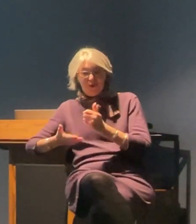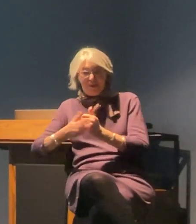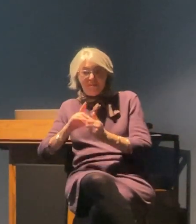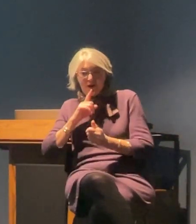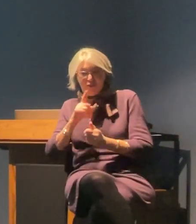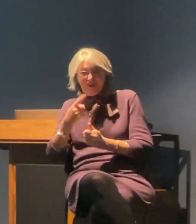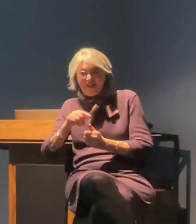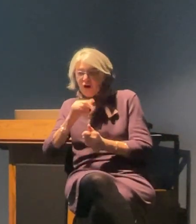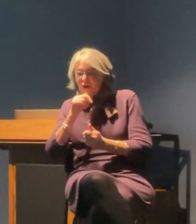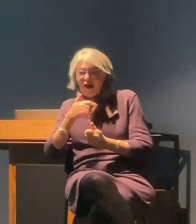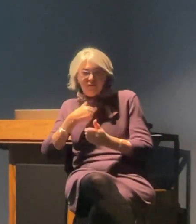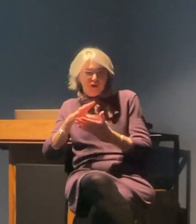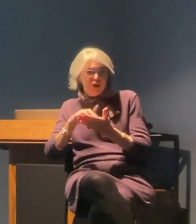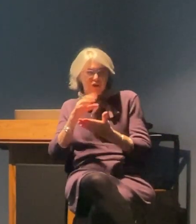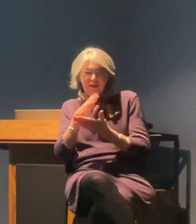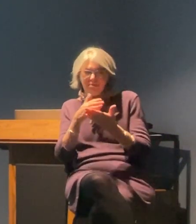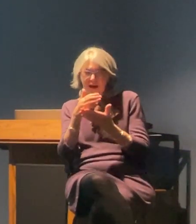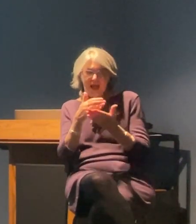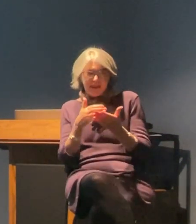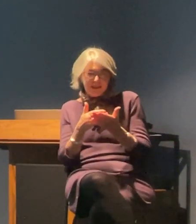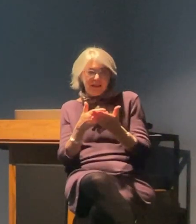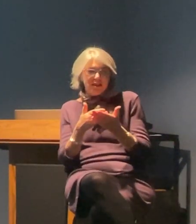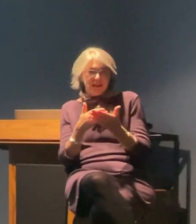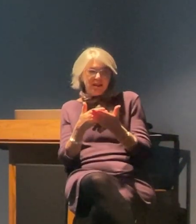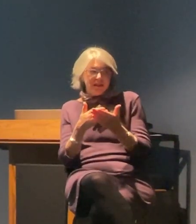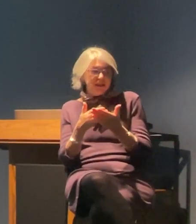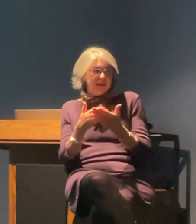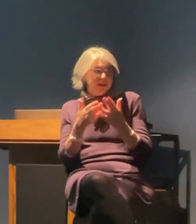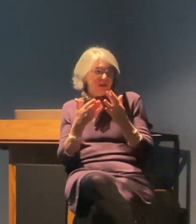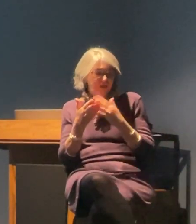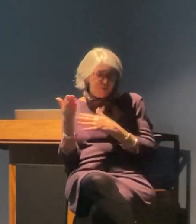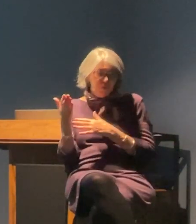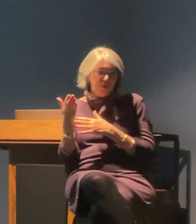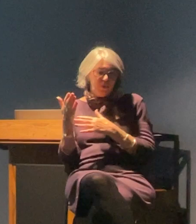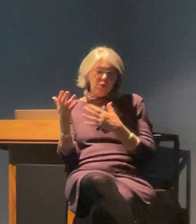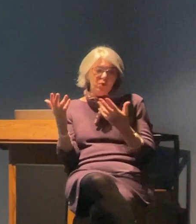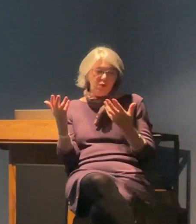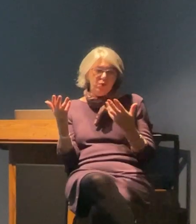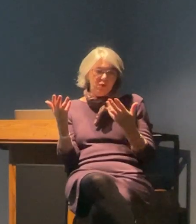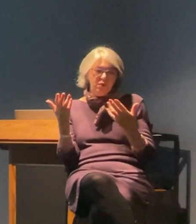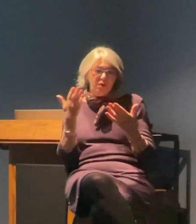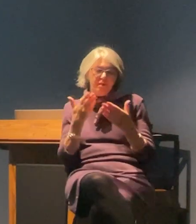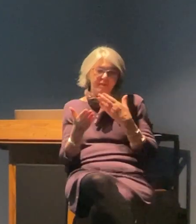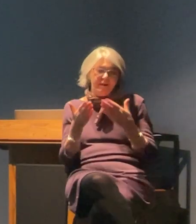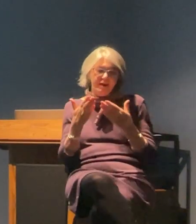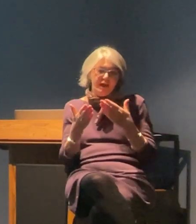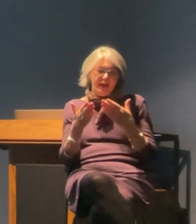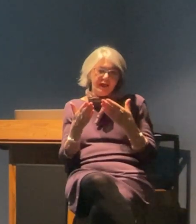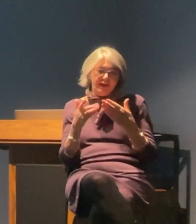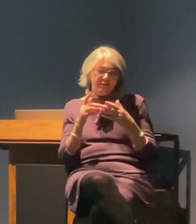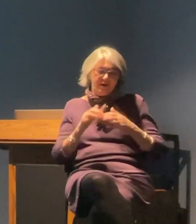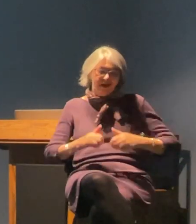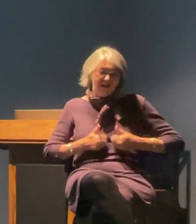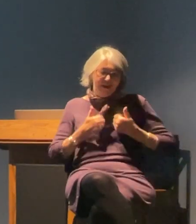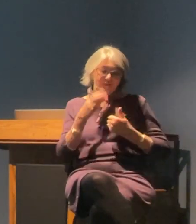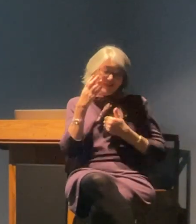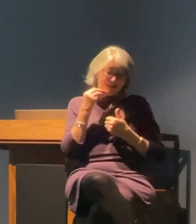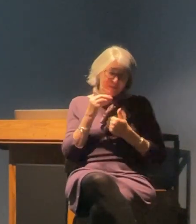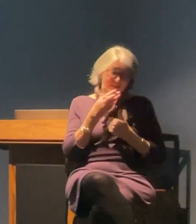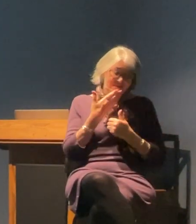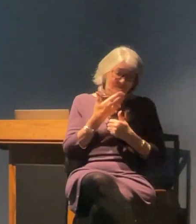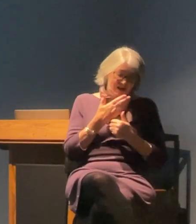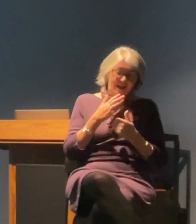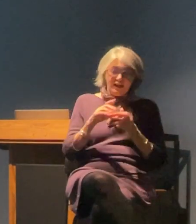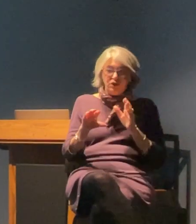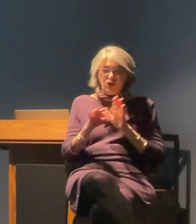ensure that they don't have to learn certain lessons through maybe certain lived experiences and can choose others.